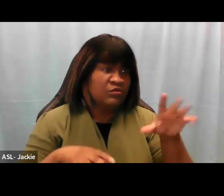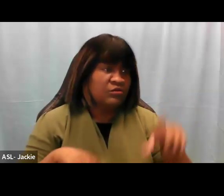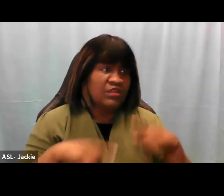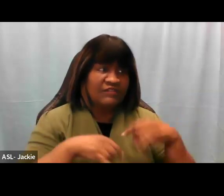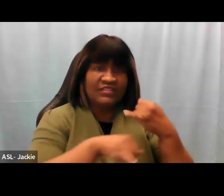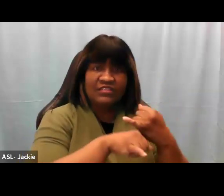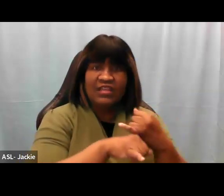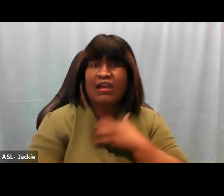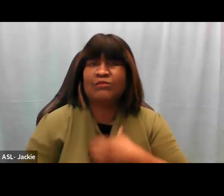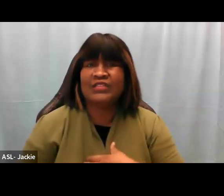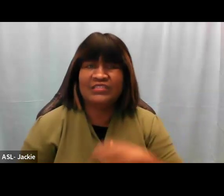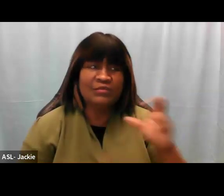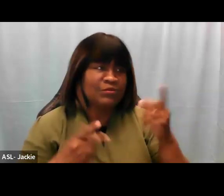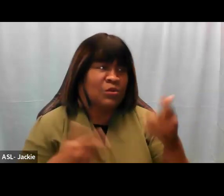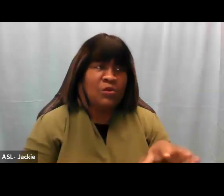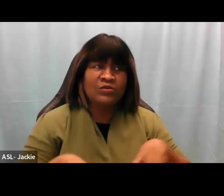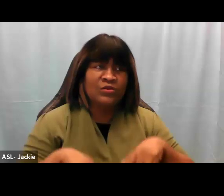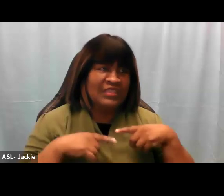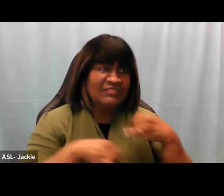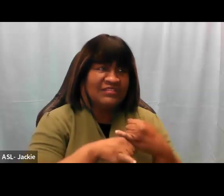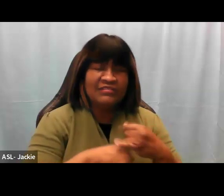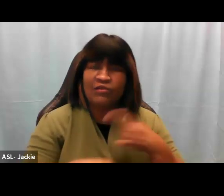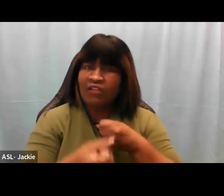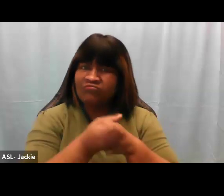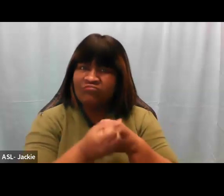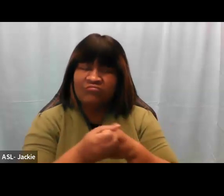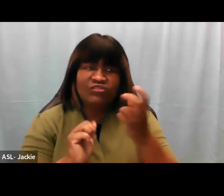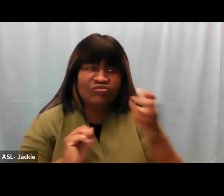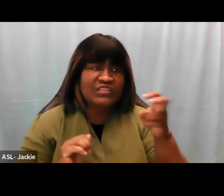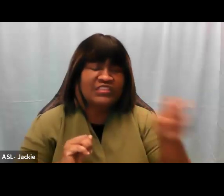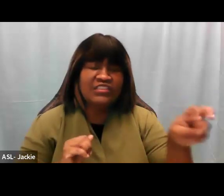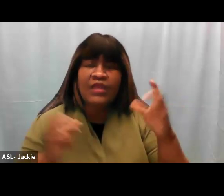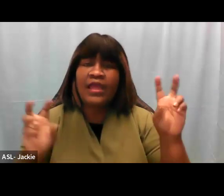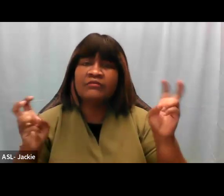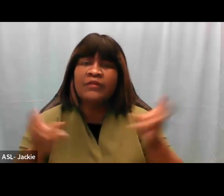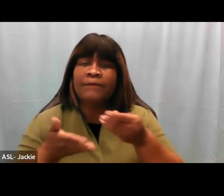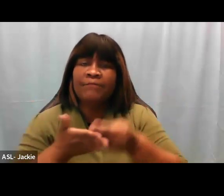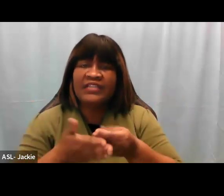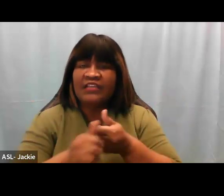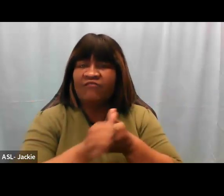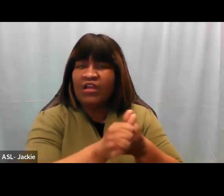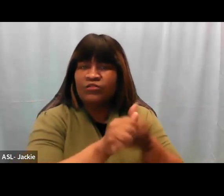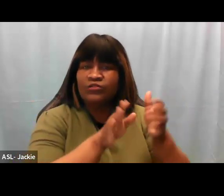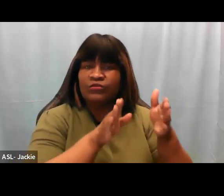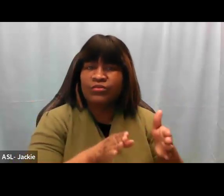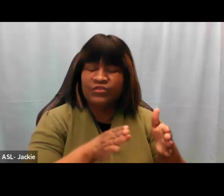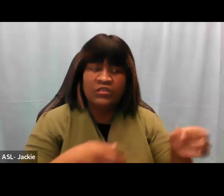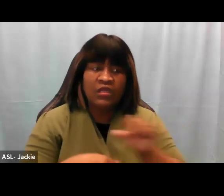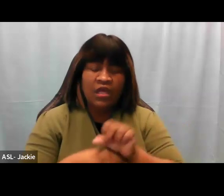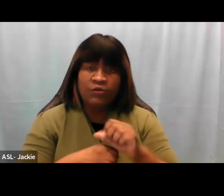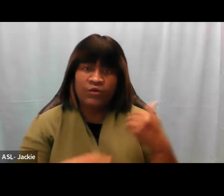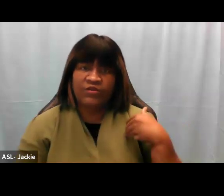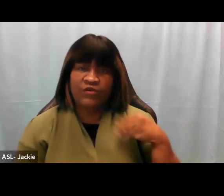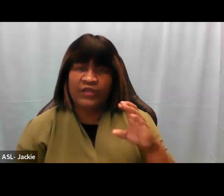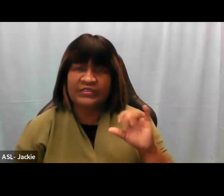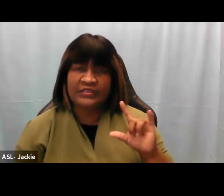in an institution. So I'm a big proponent of transitioning and money follows the person. I also worked at a SIL, I don't know,